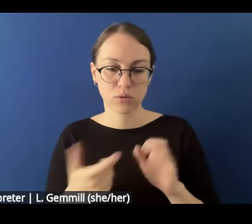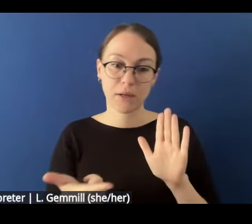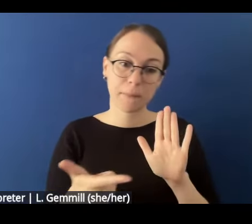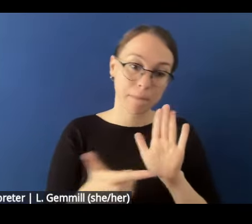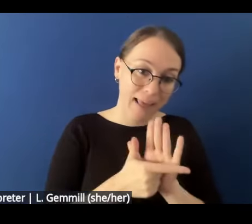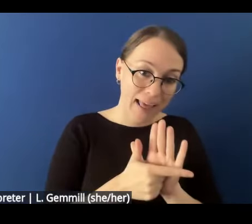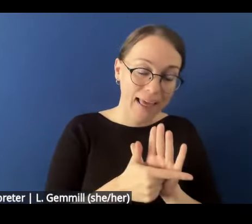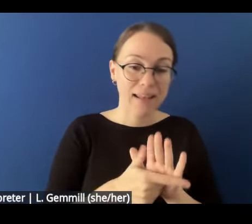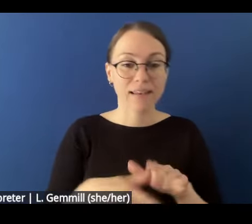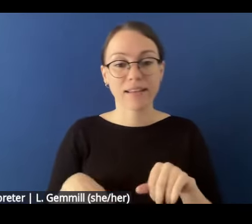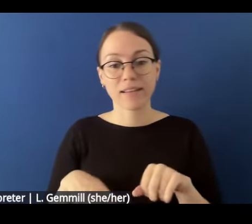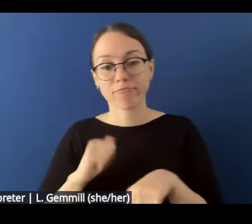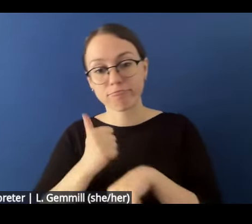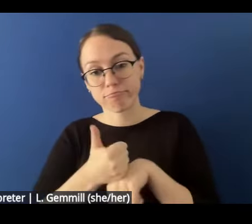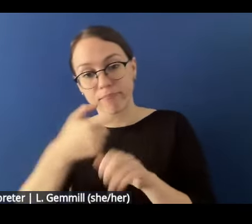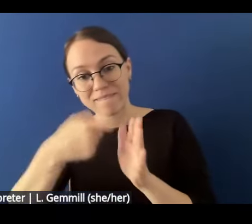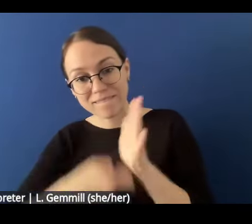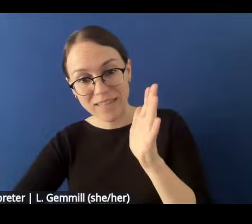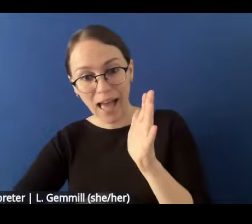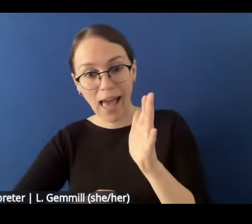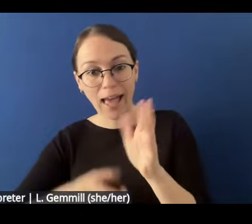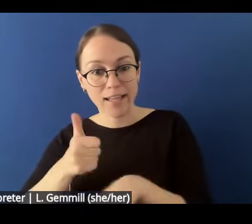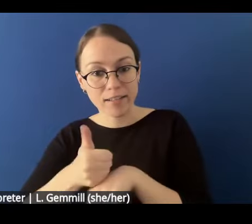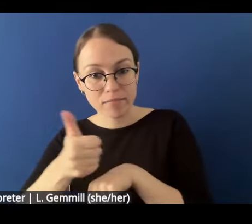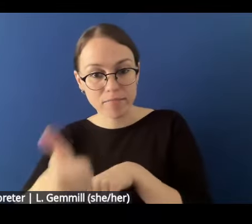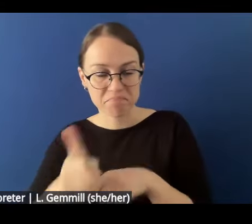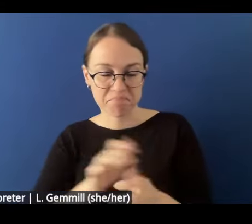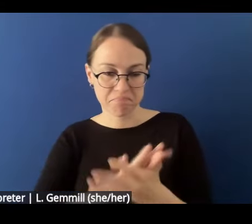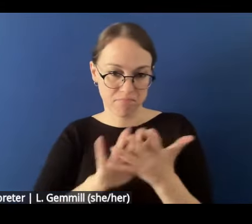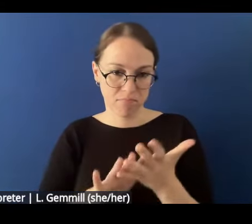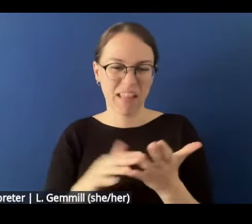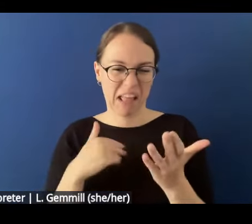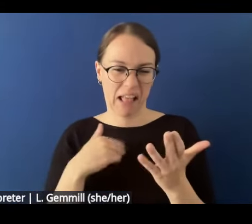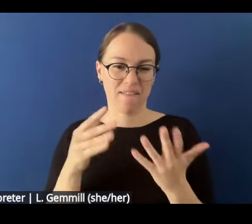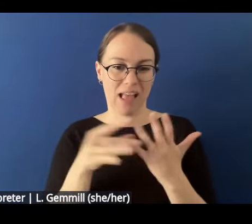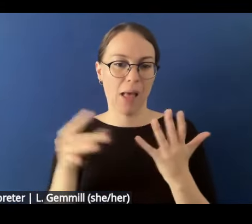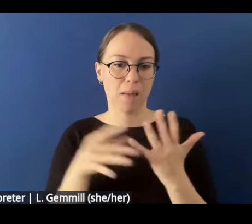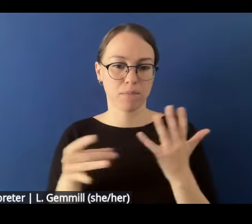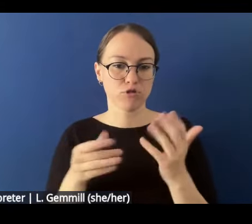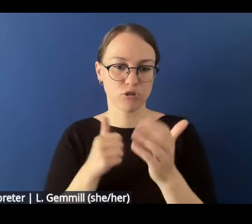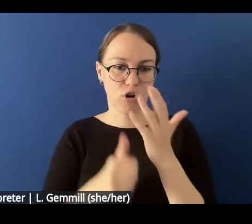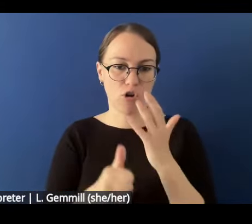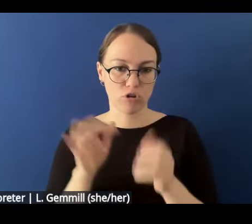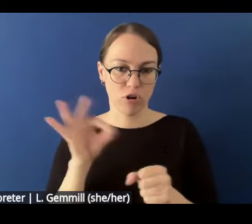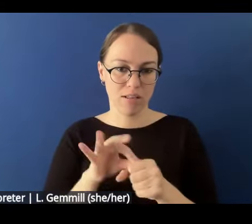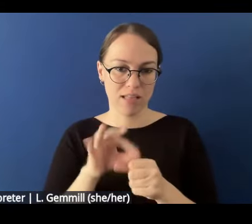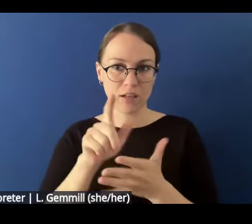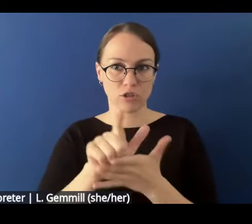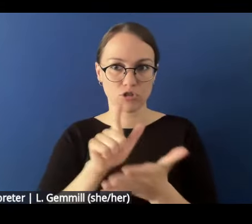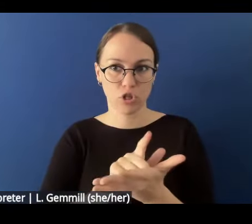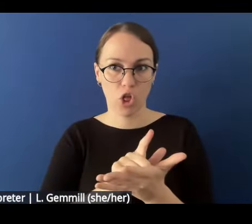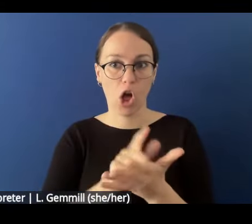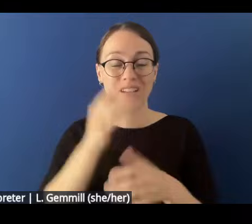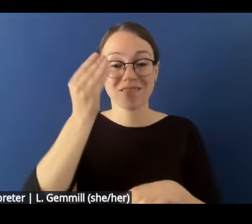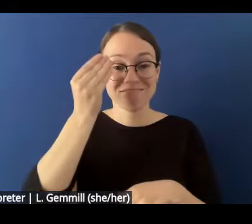assessing a fine, etc. So those are the options that are under election law. I will note